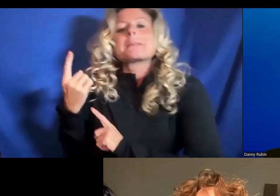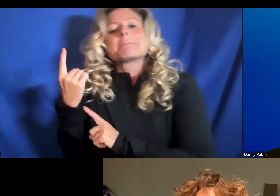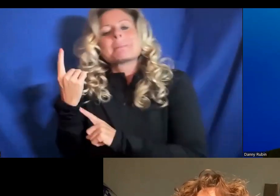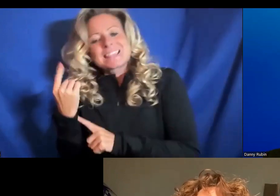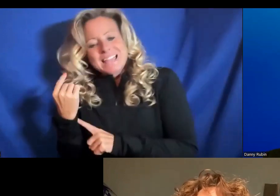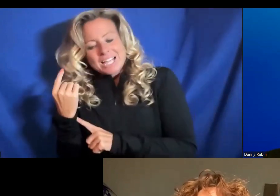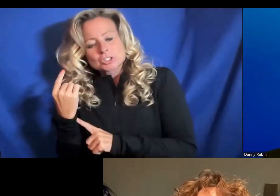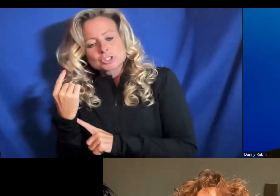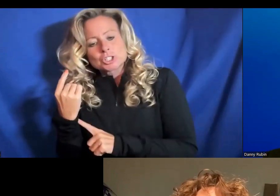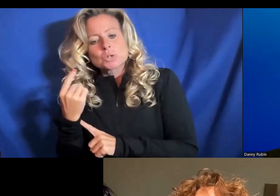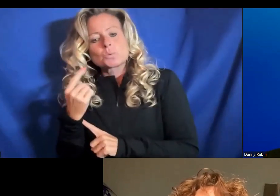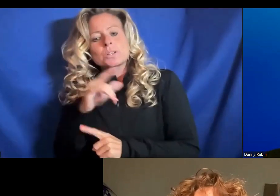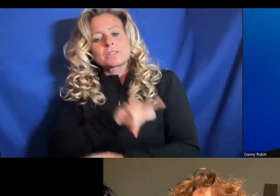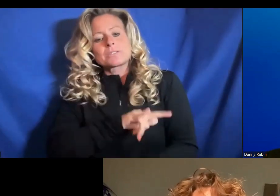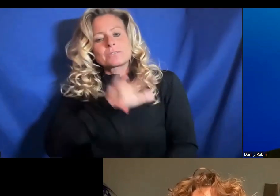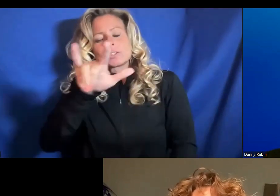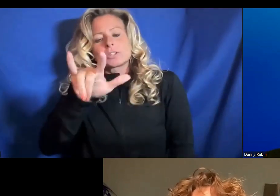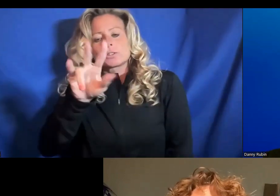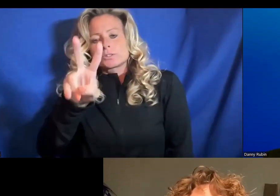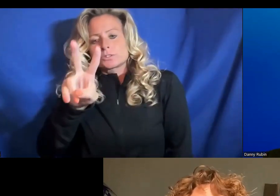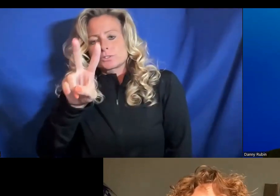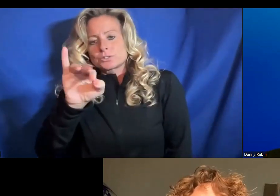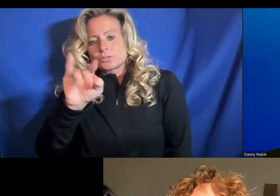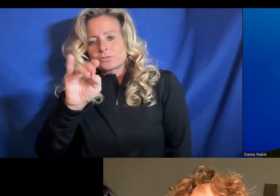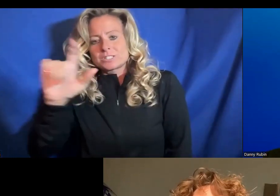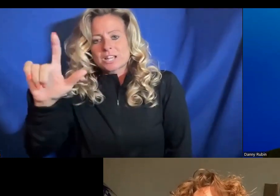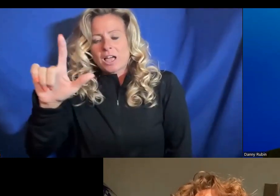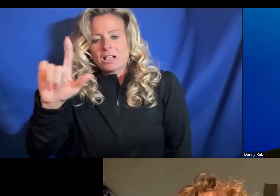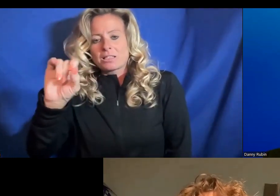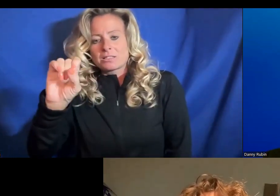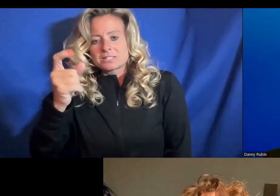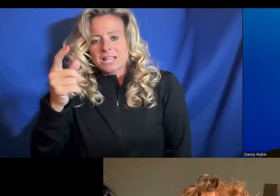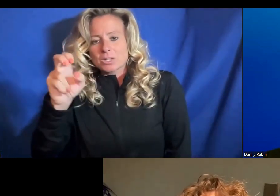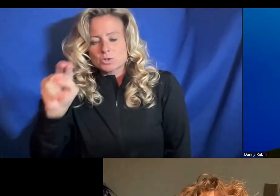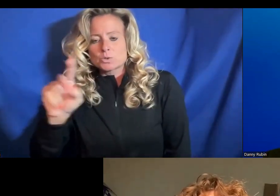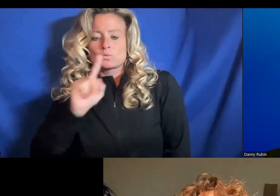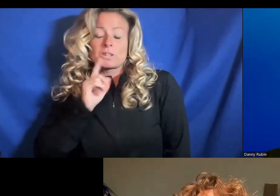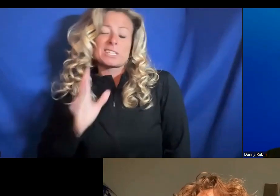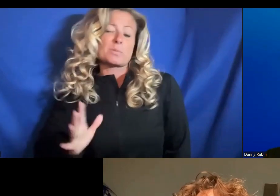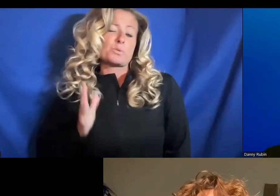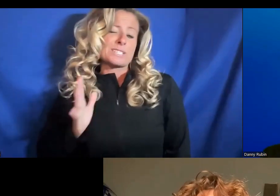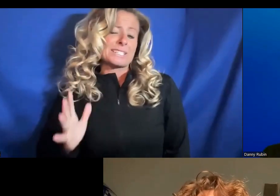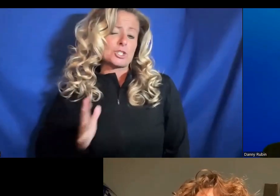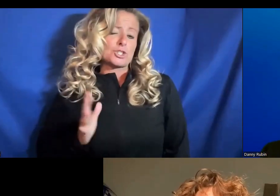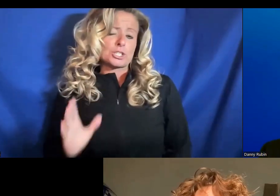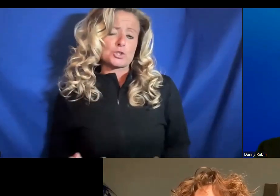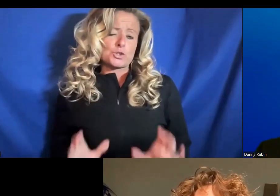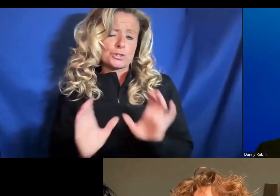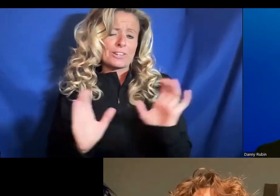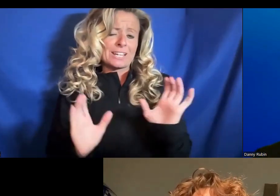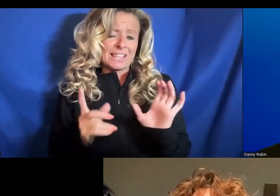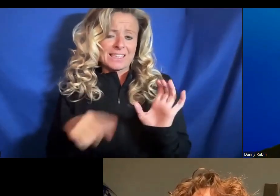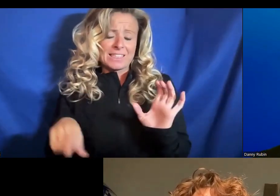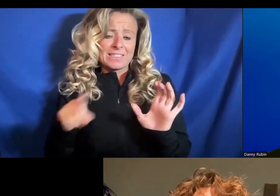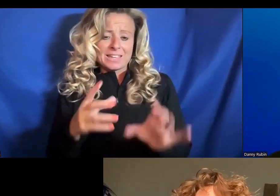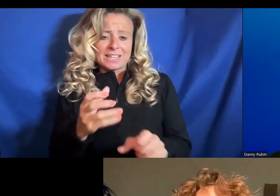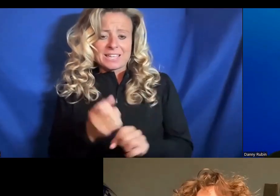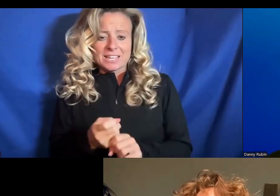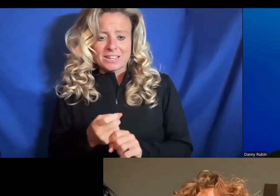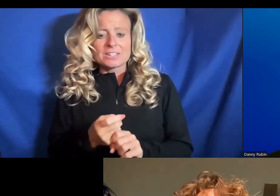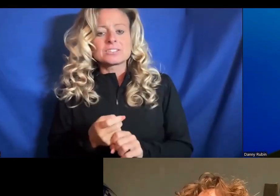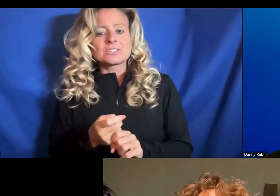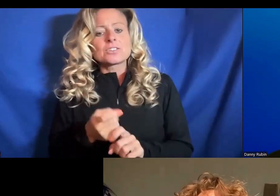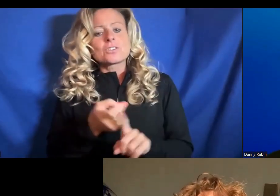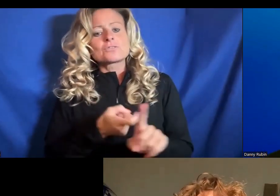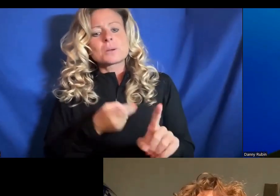we flew a couple people up to Vidal Sassoon, which is a very prestigious certificate that they can get for classes. And